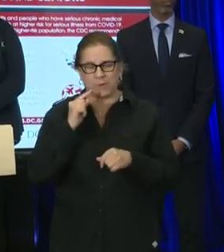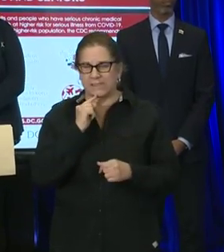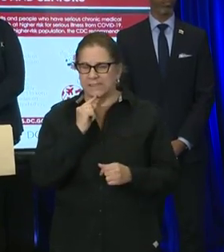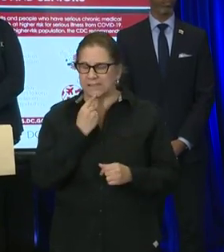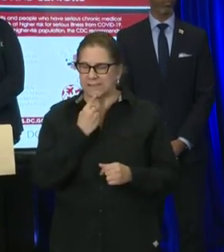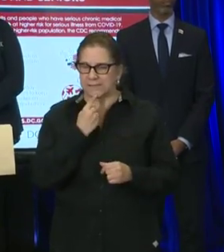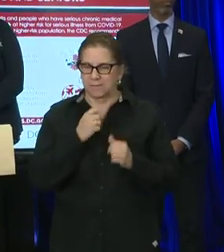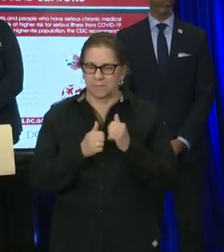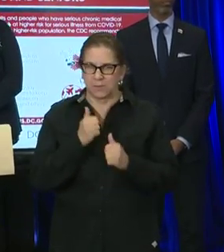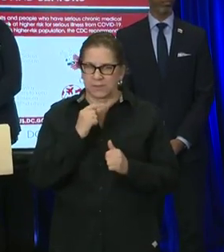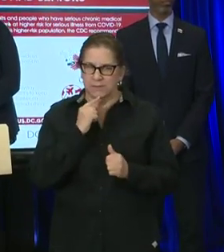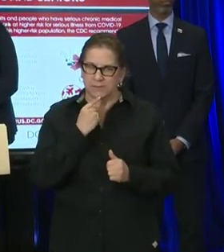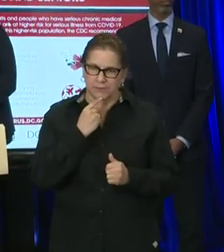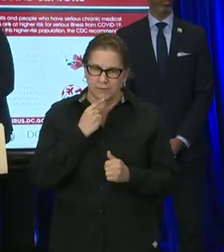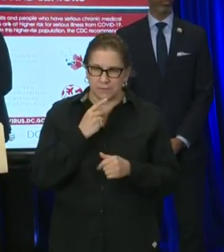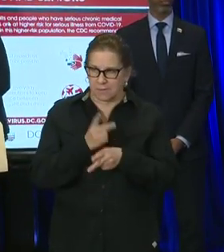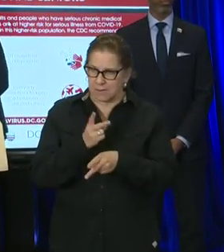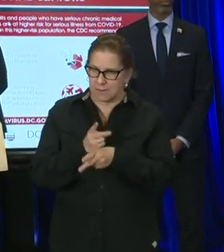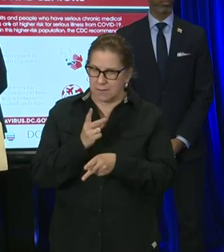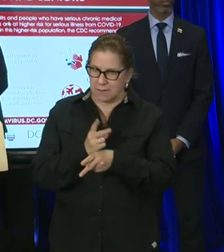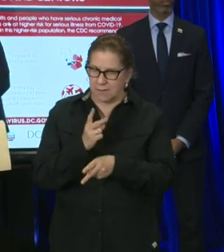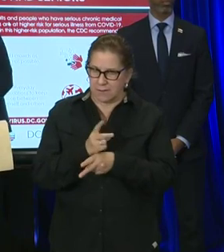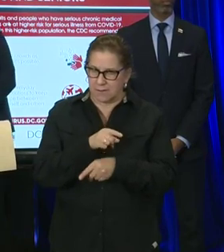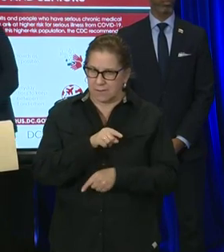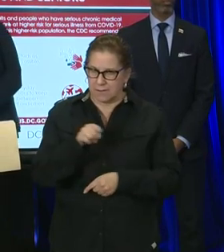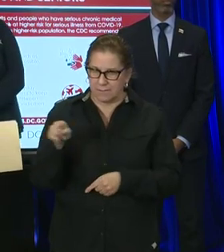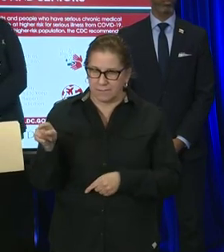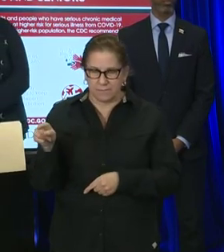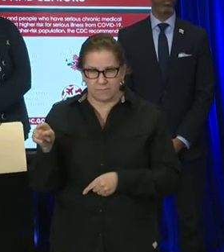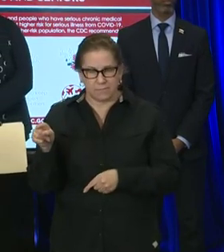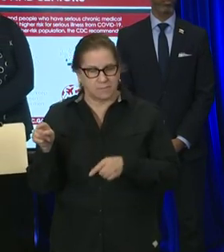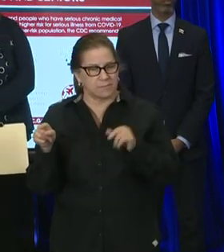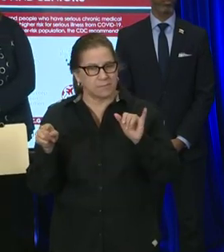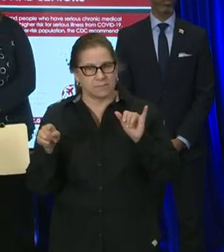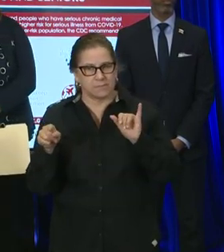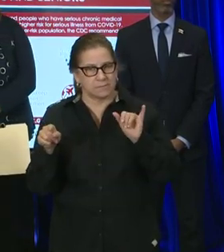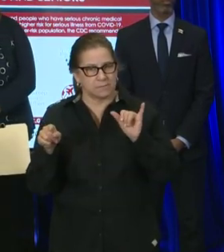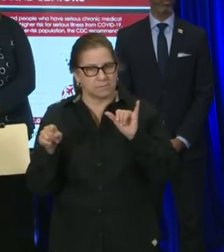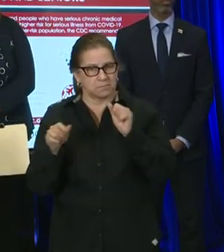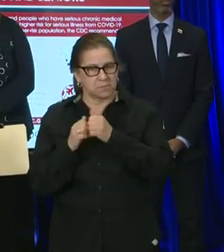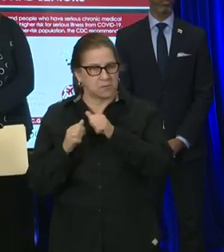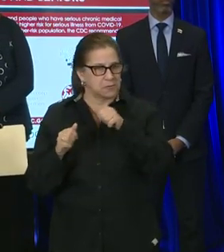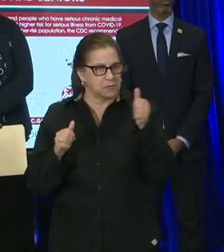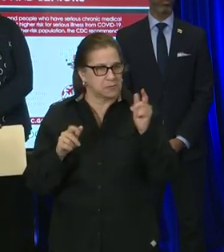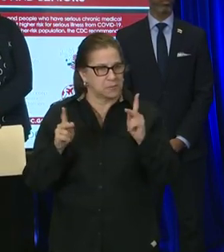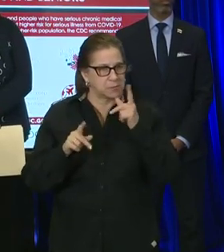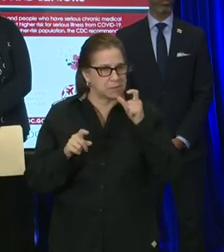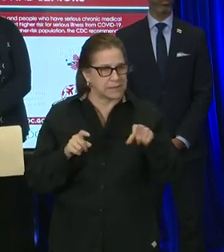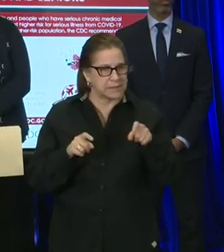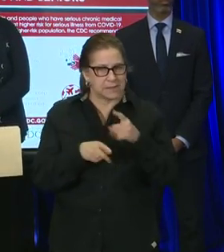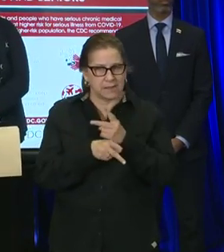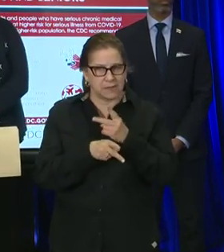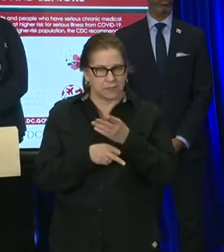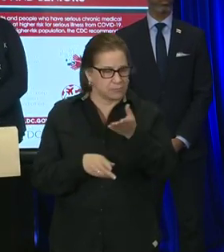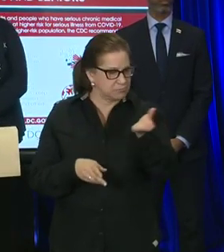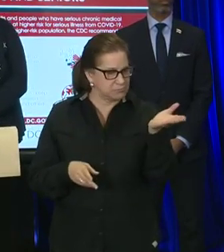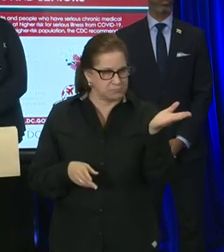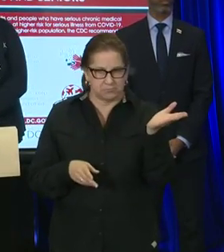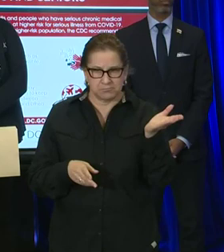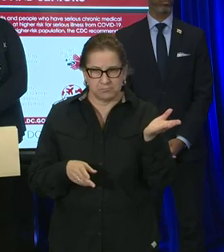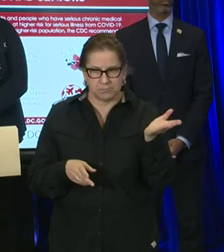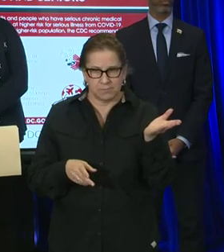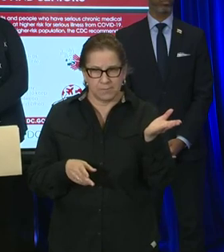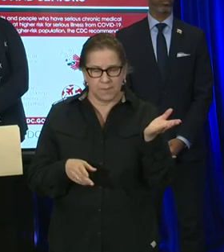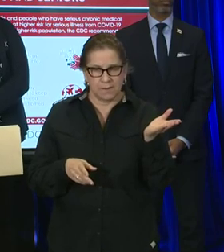have during the fall and winter time. So that's how we have been looking at it. What we have